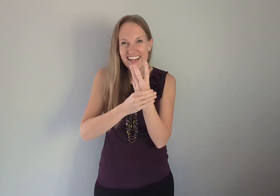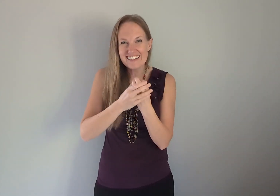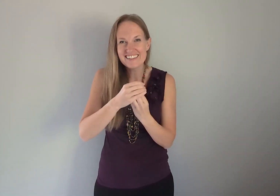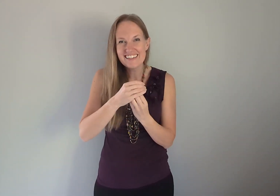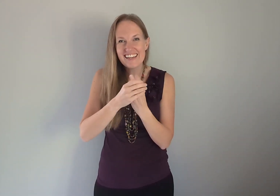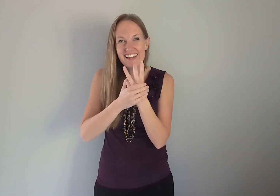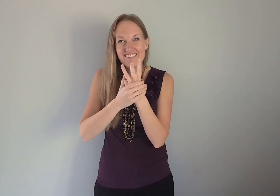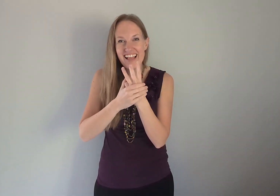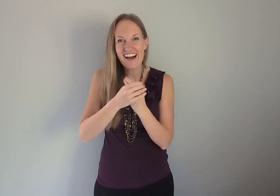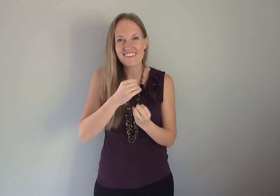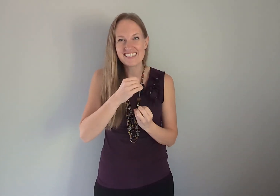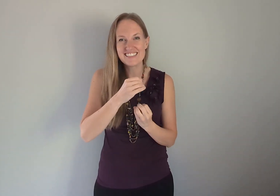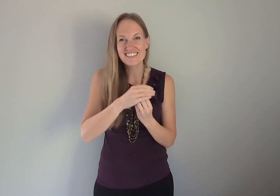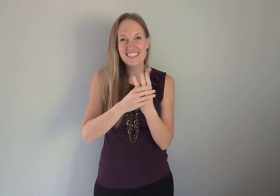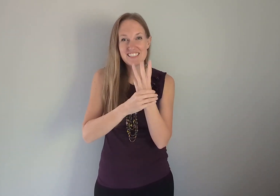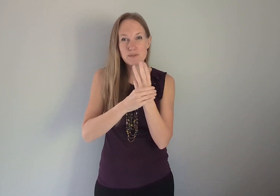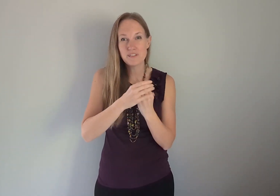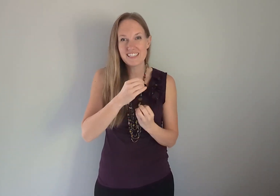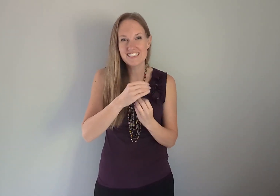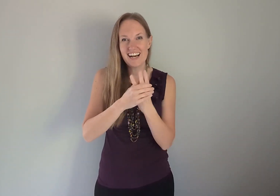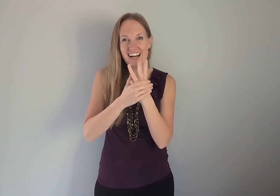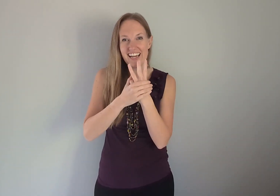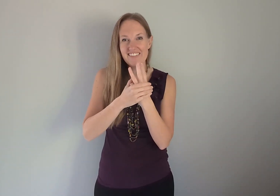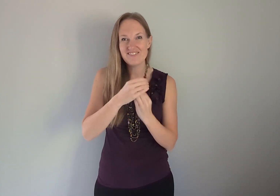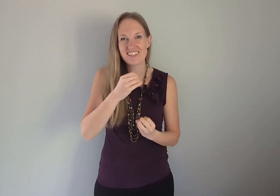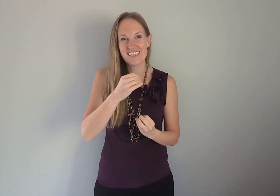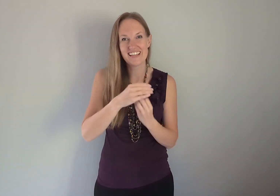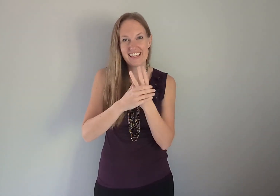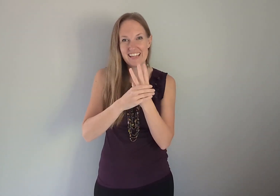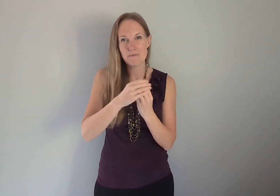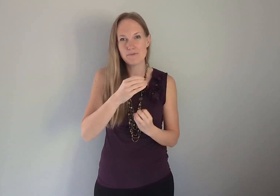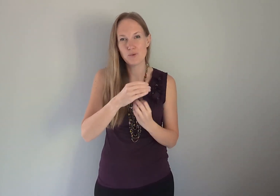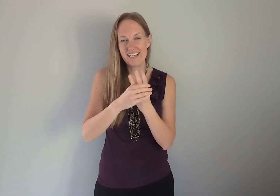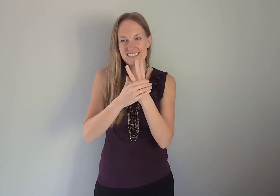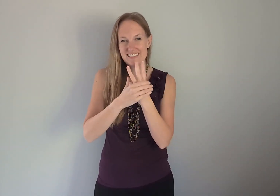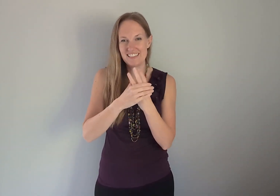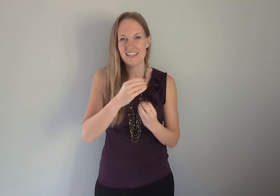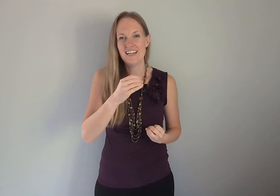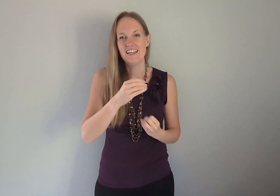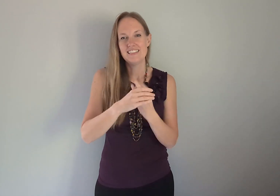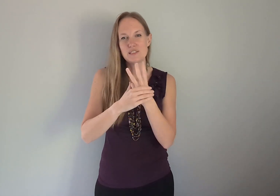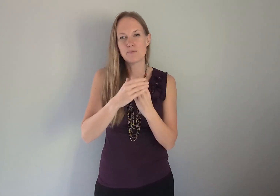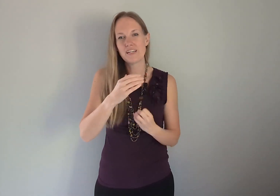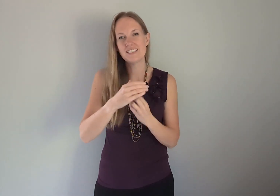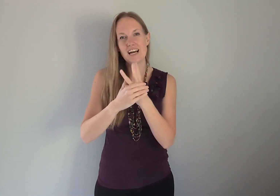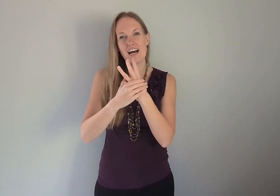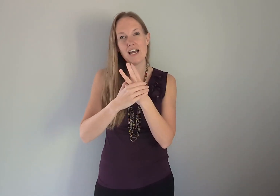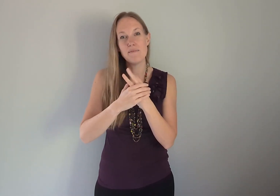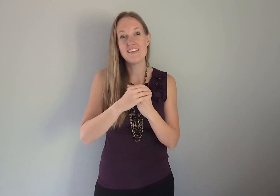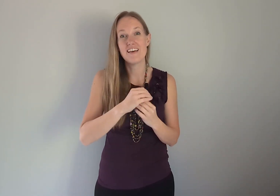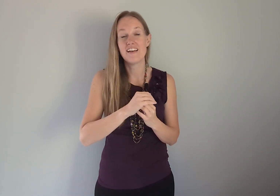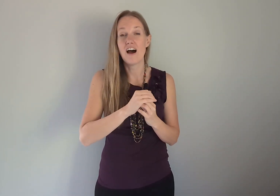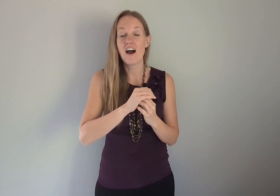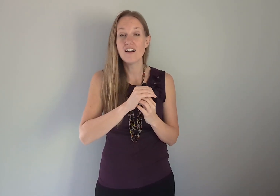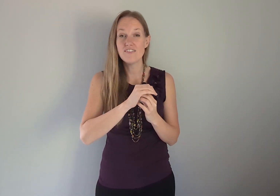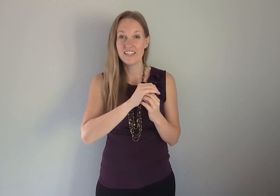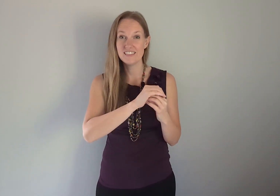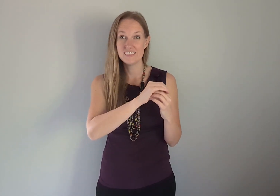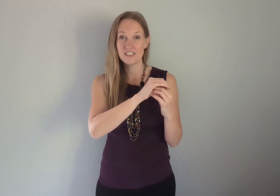sign. Okay, flowers, springtime. Okay, they come up twice. Springtime and then harvest, you